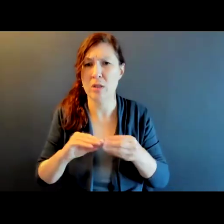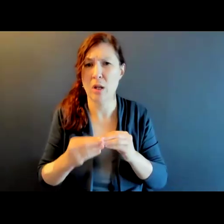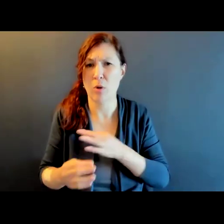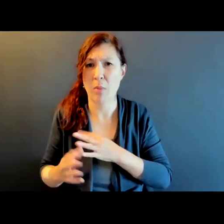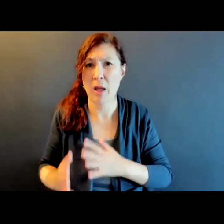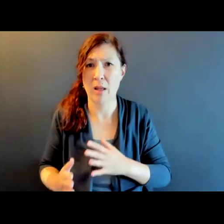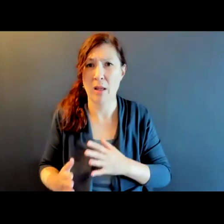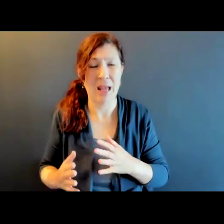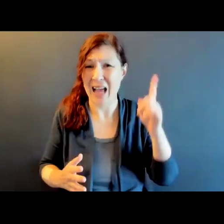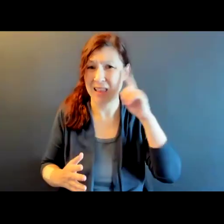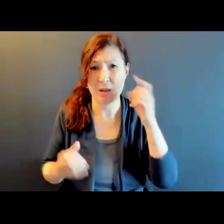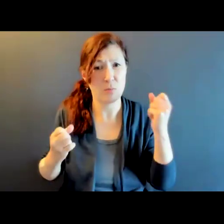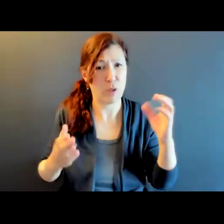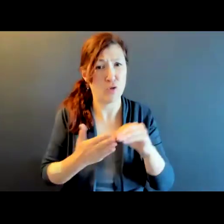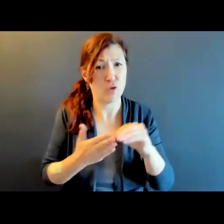exam schools.